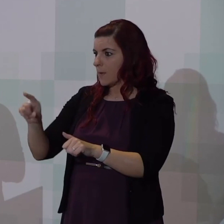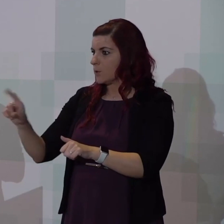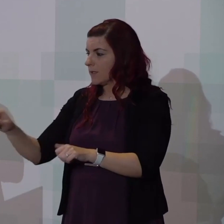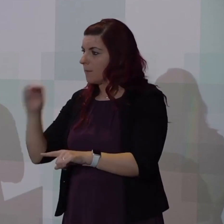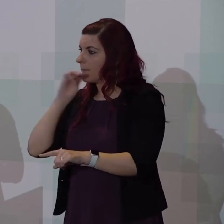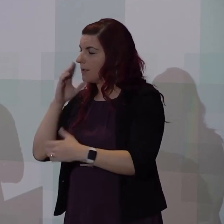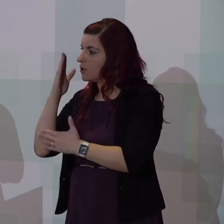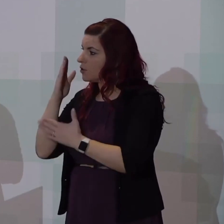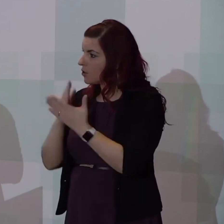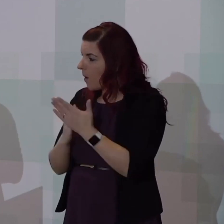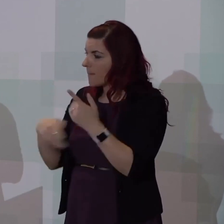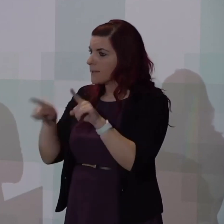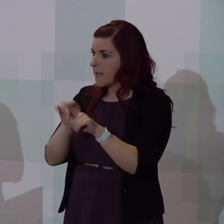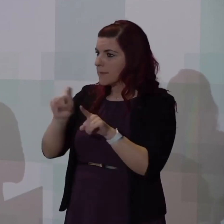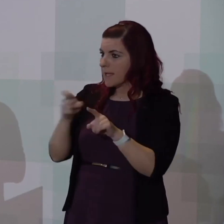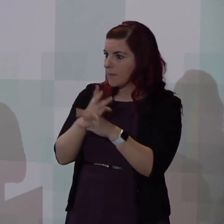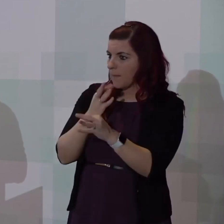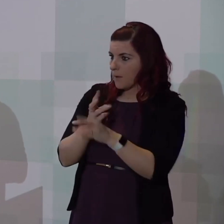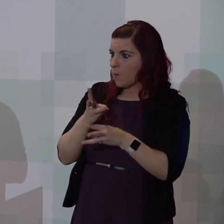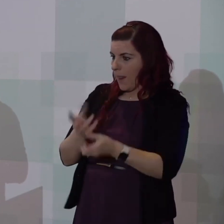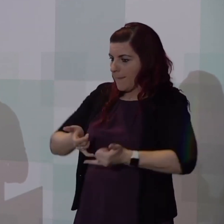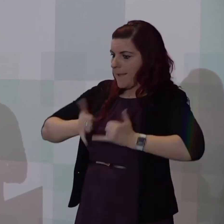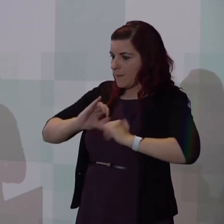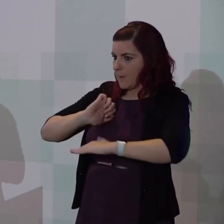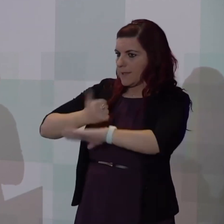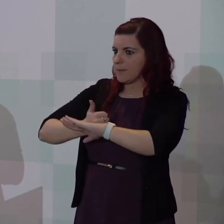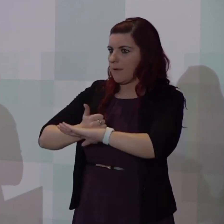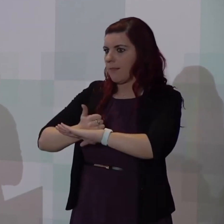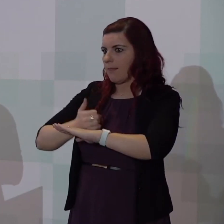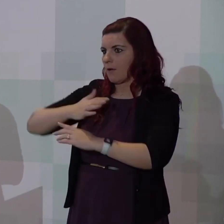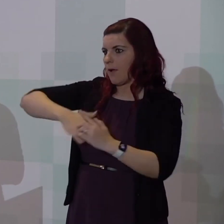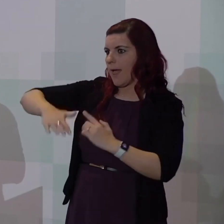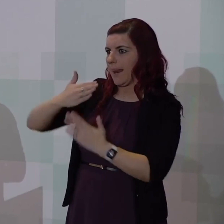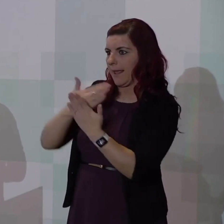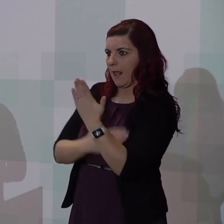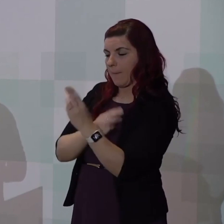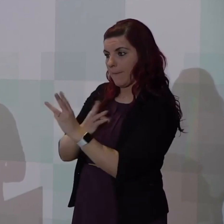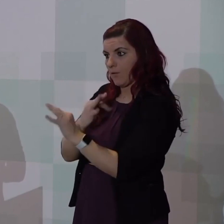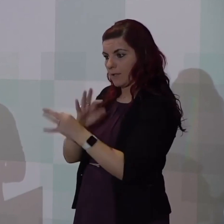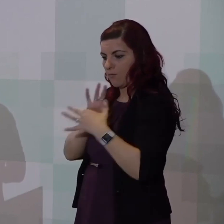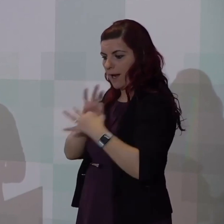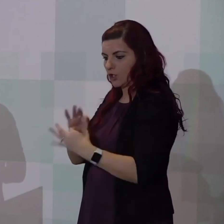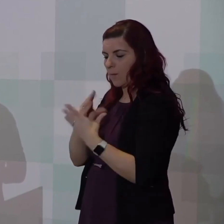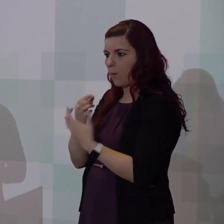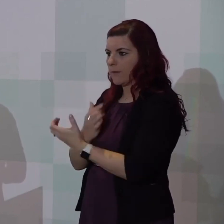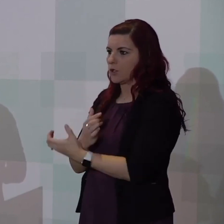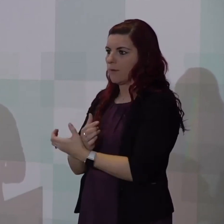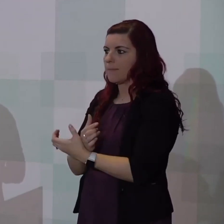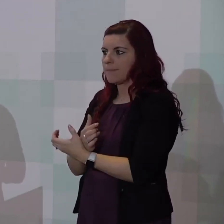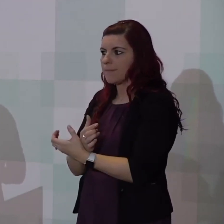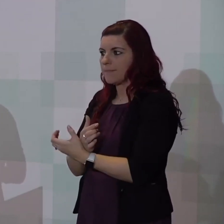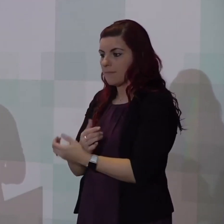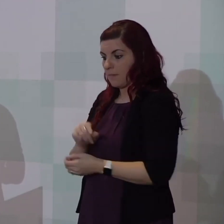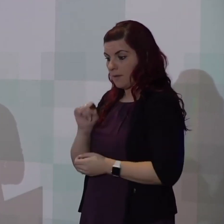that some same-sex parents will be able to establish a legal parental relationship with their children. This